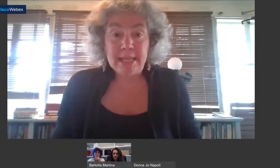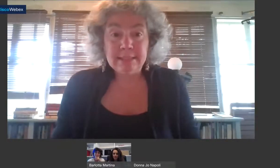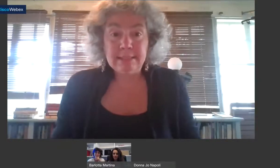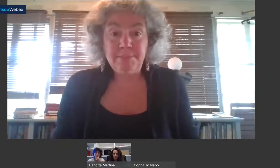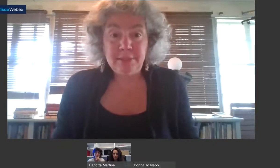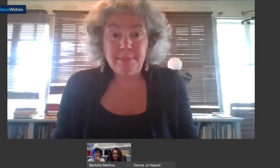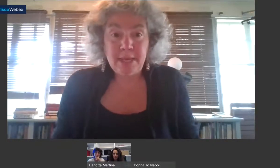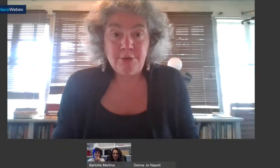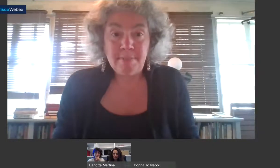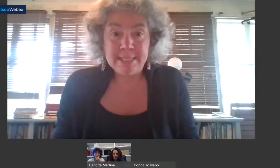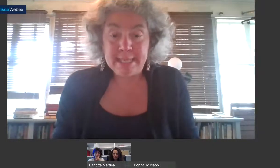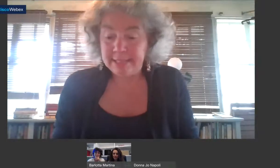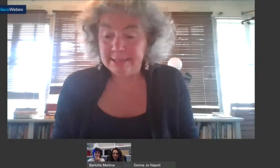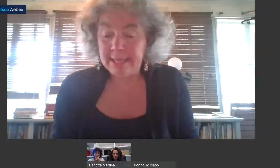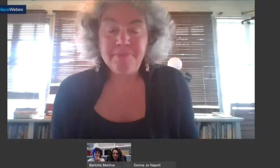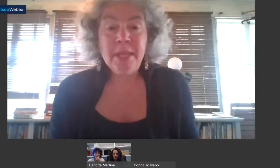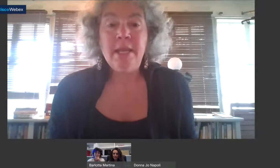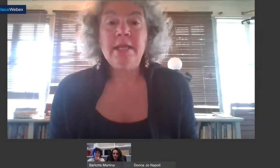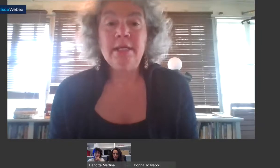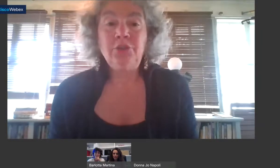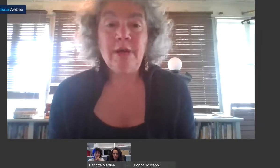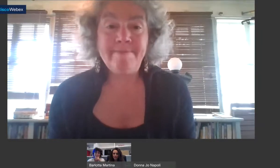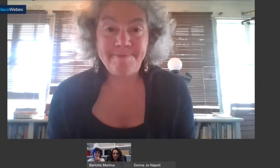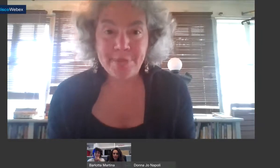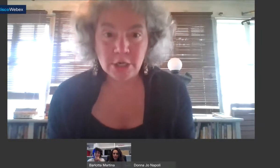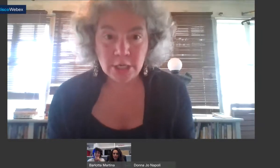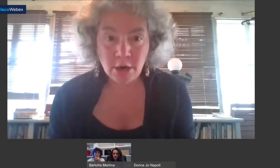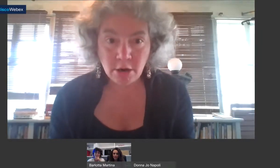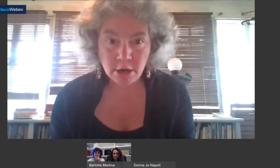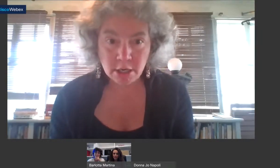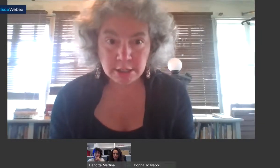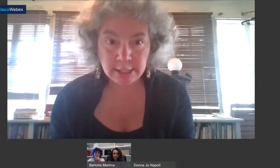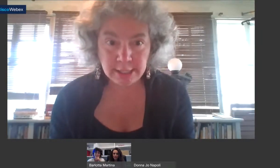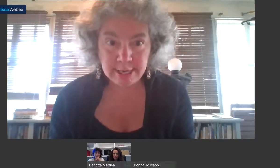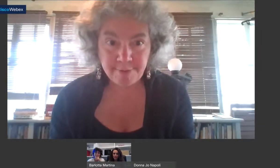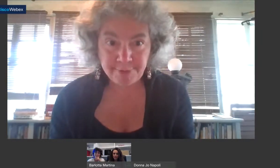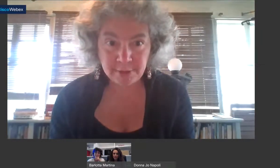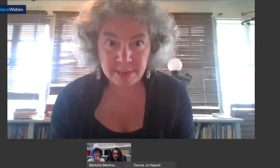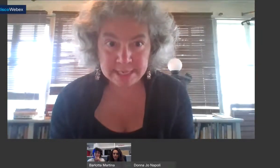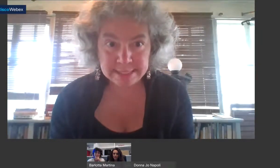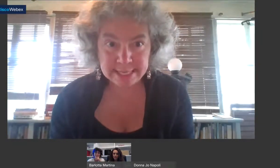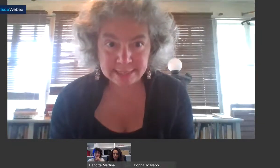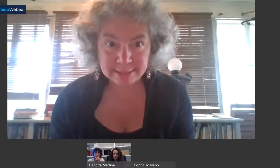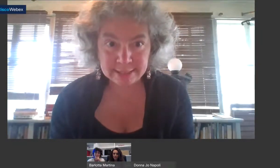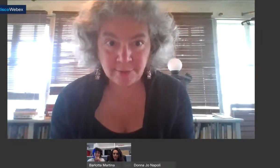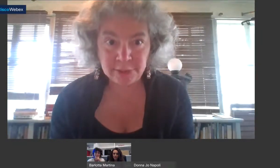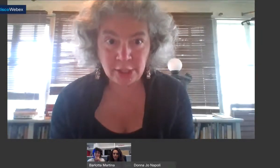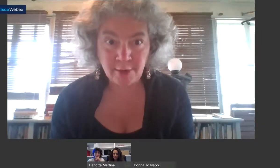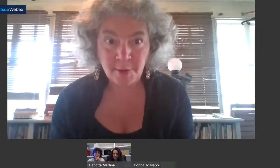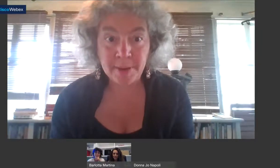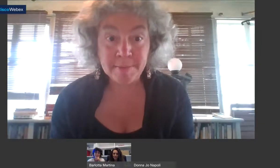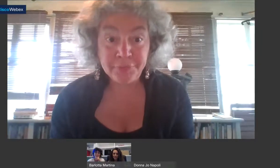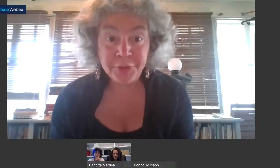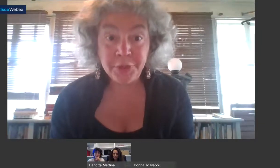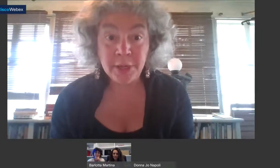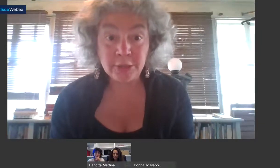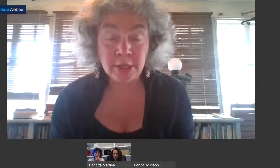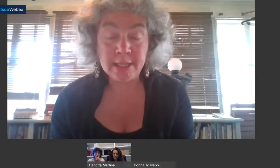hands and put them under my desk and I try very hard to lift my desk, which I hope you are trying